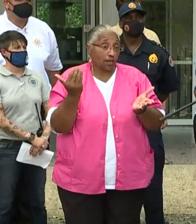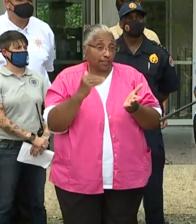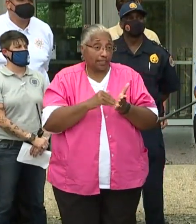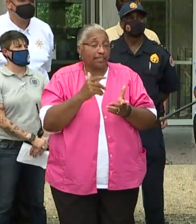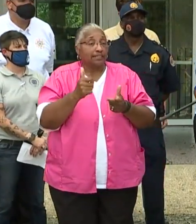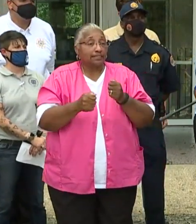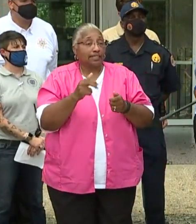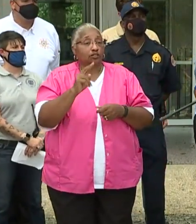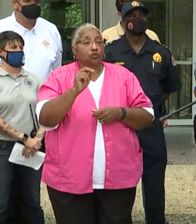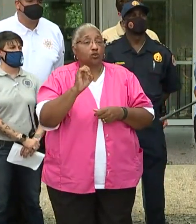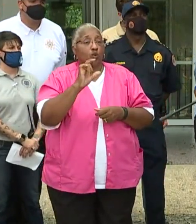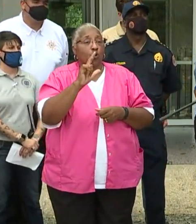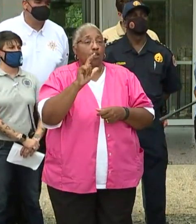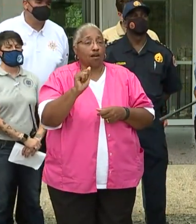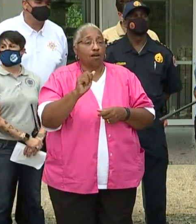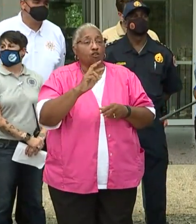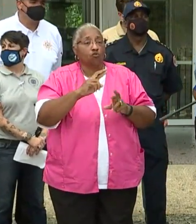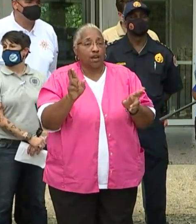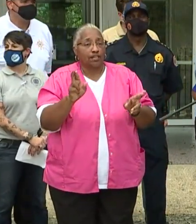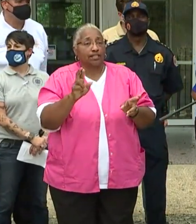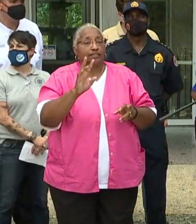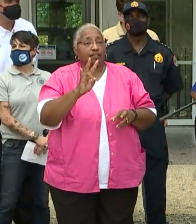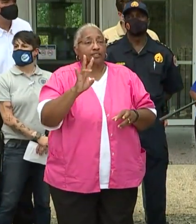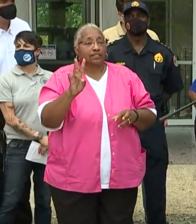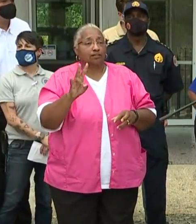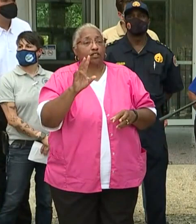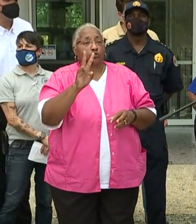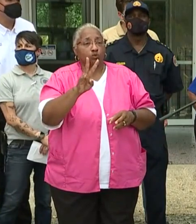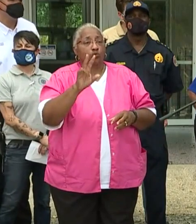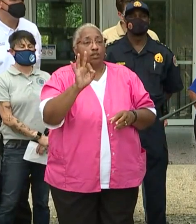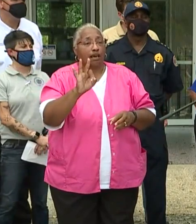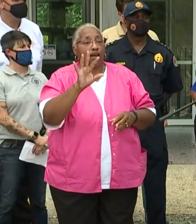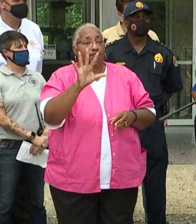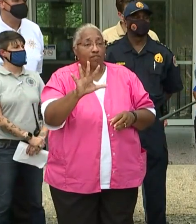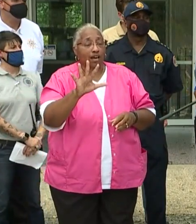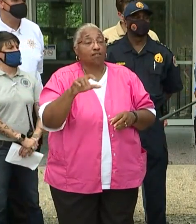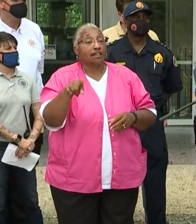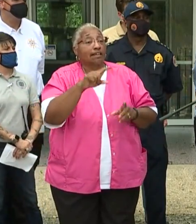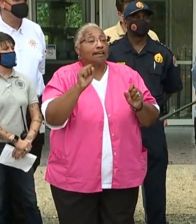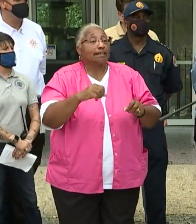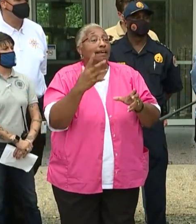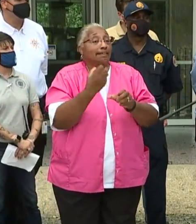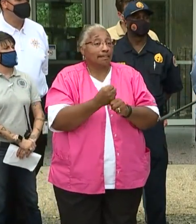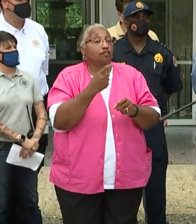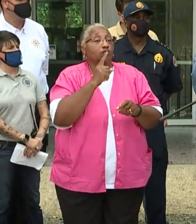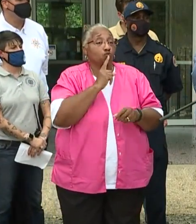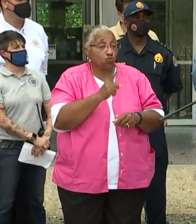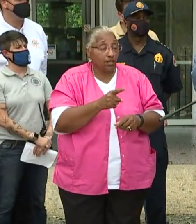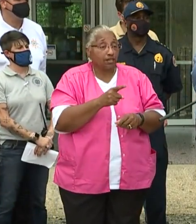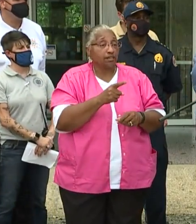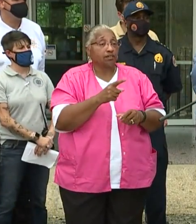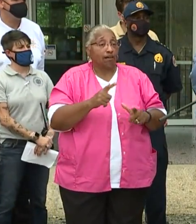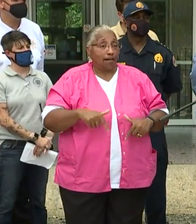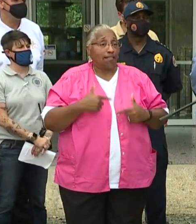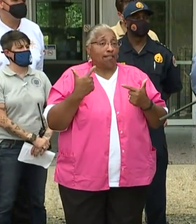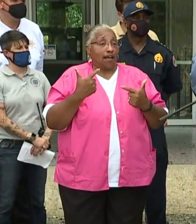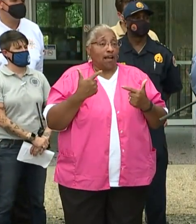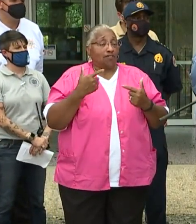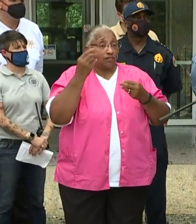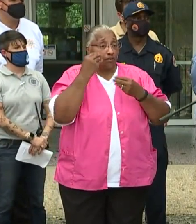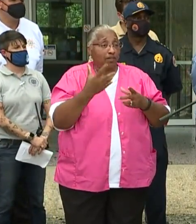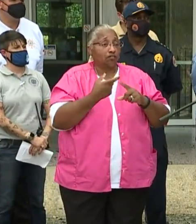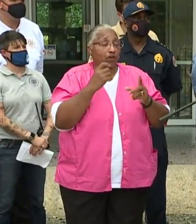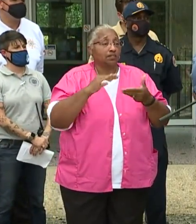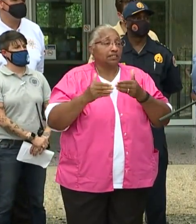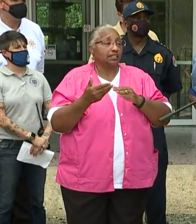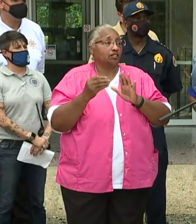text NOLA READY to 77295 so that they can get accurate, real-time updates from the city of New Orleans. Where